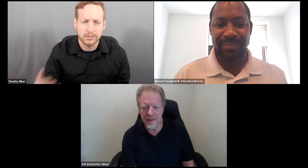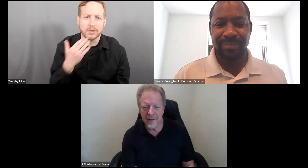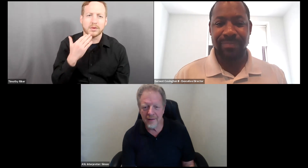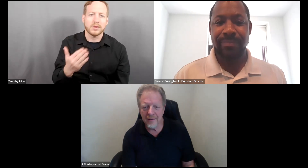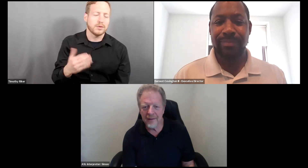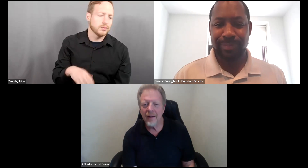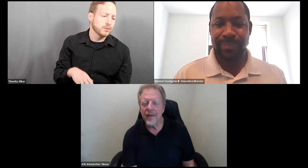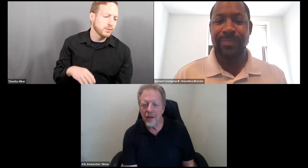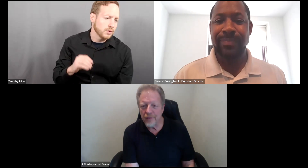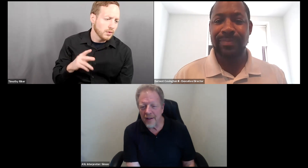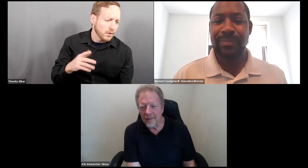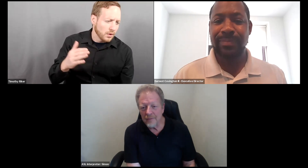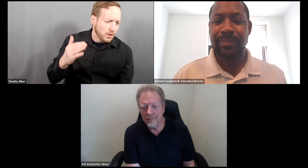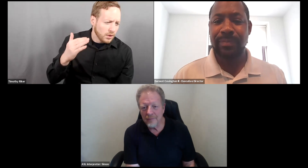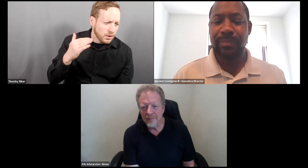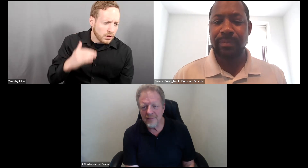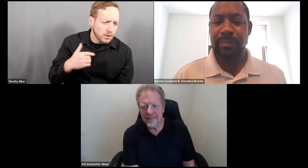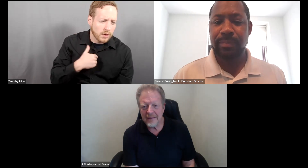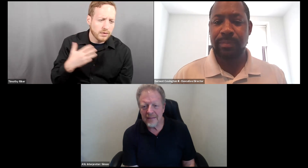Okay, Betsy. Thank you for that.